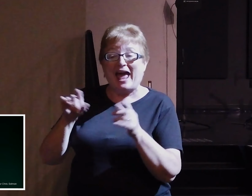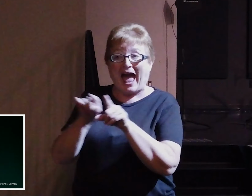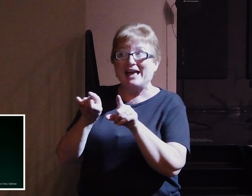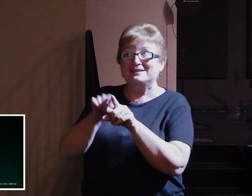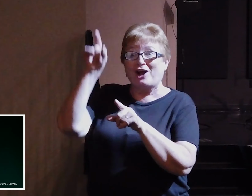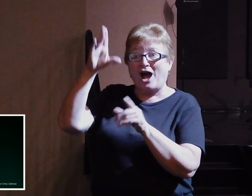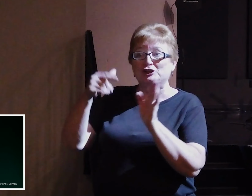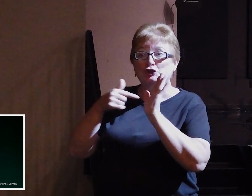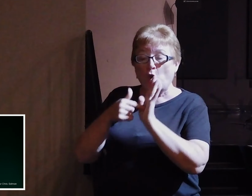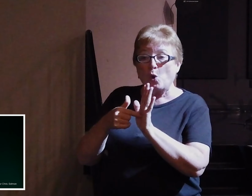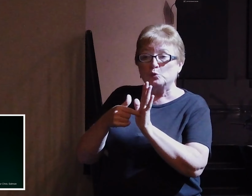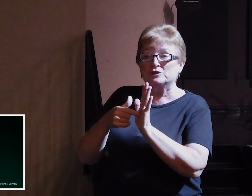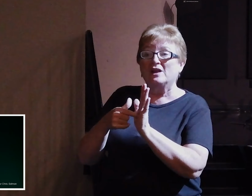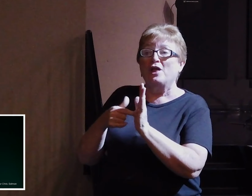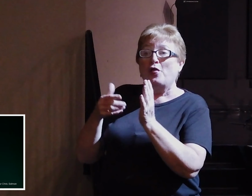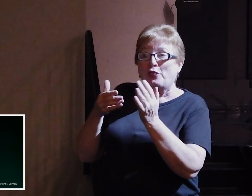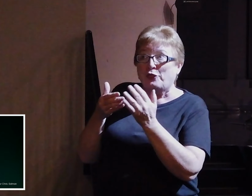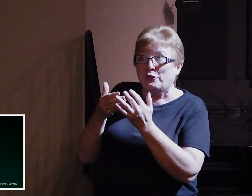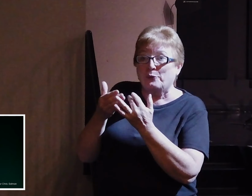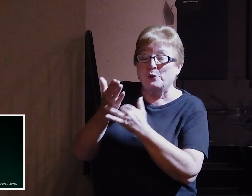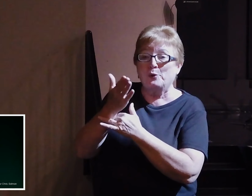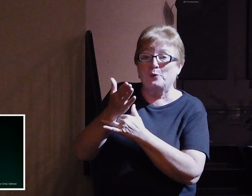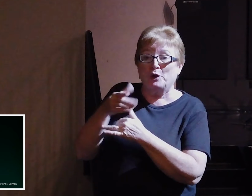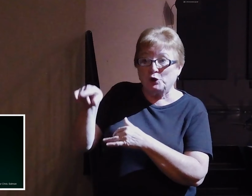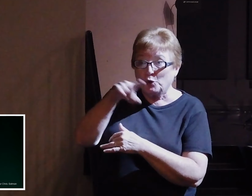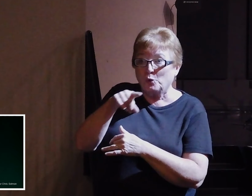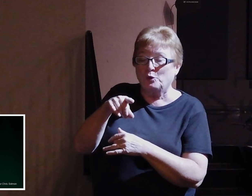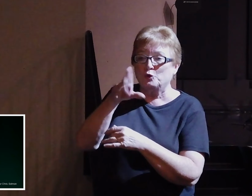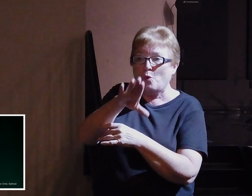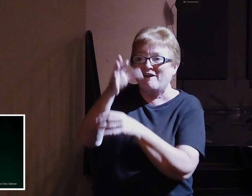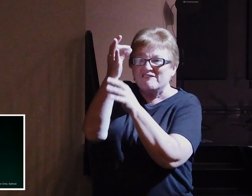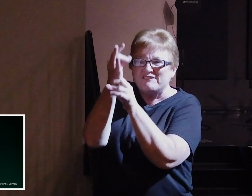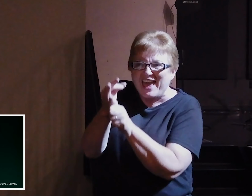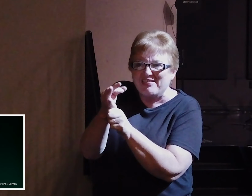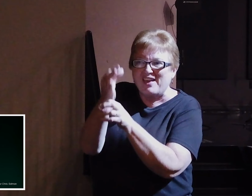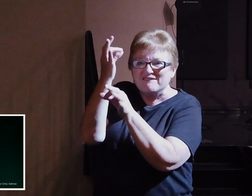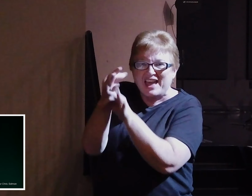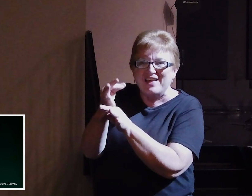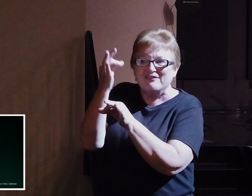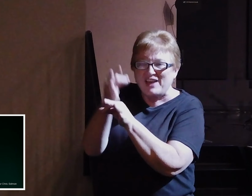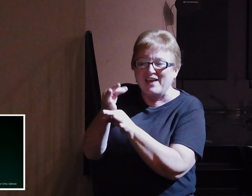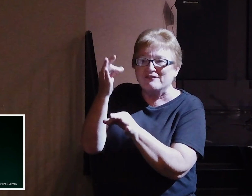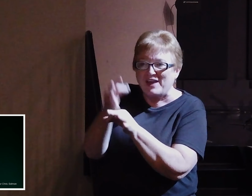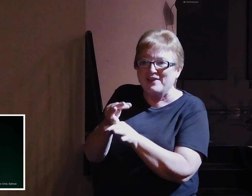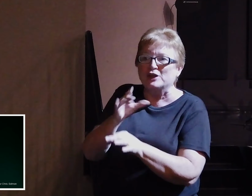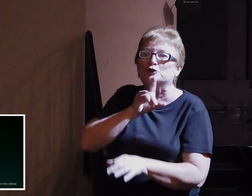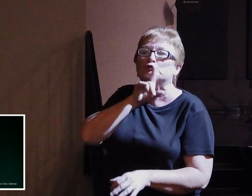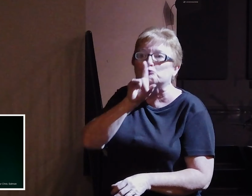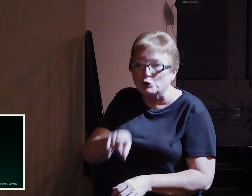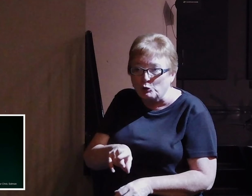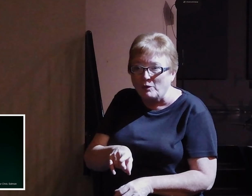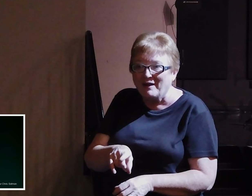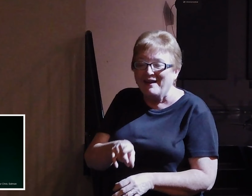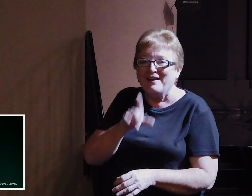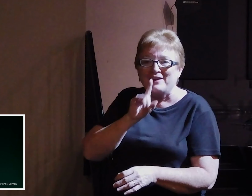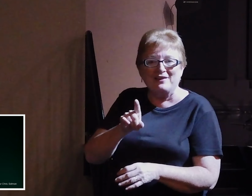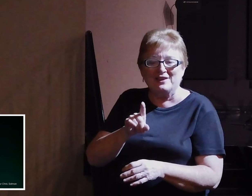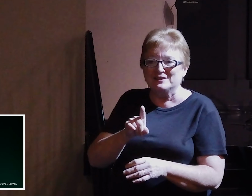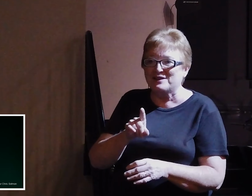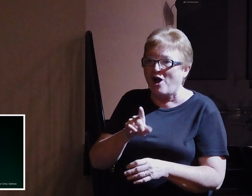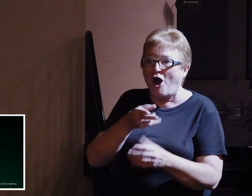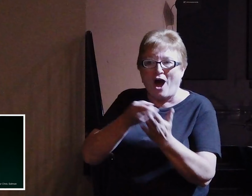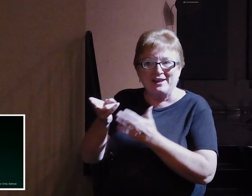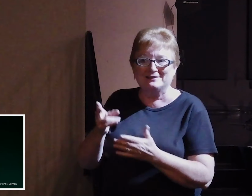that the only thing holding you is faith in him. Your faith is genuine. Praise God for that. Sixth,